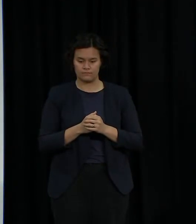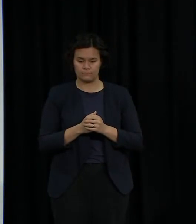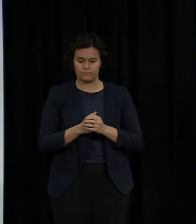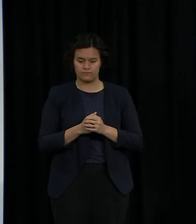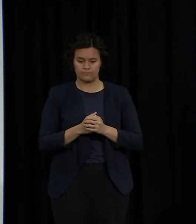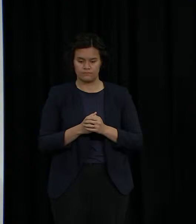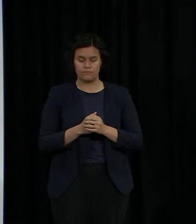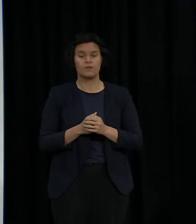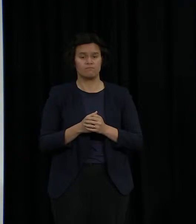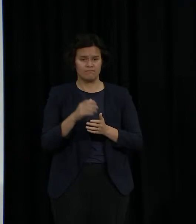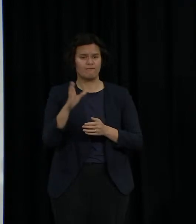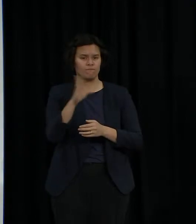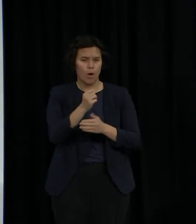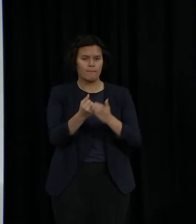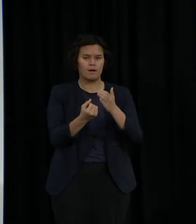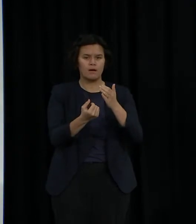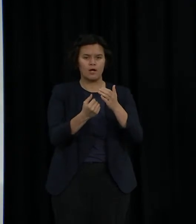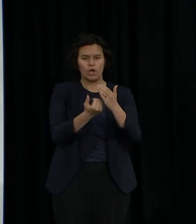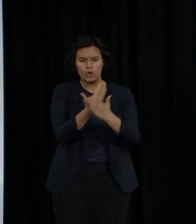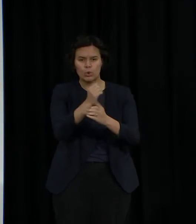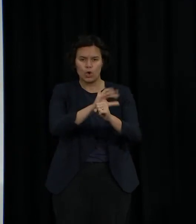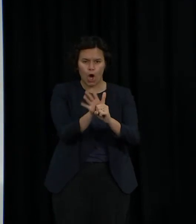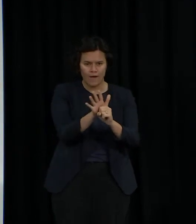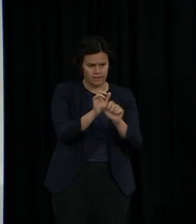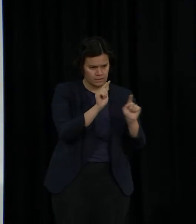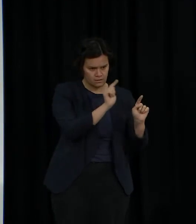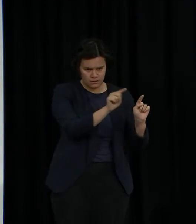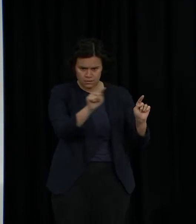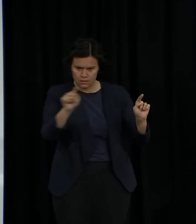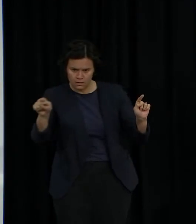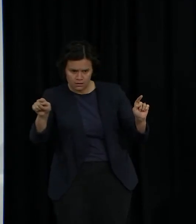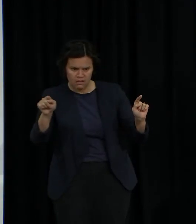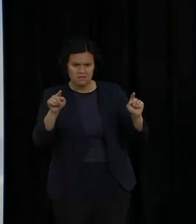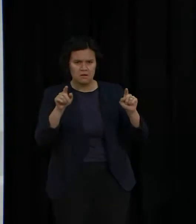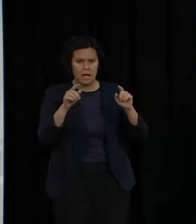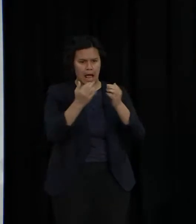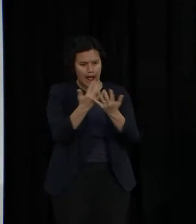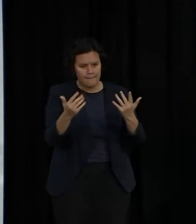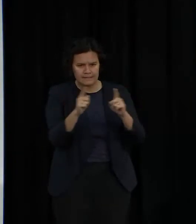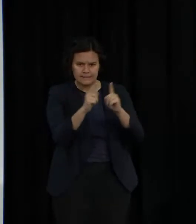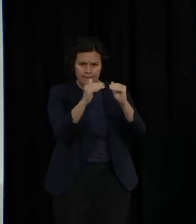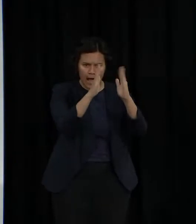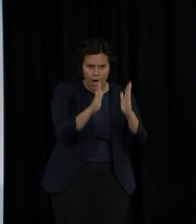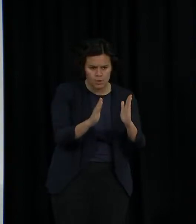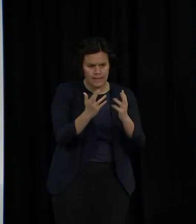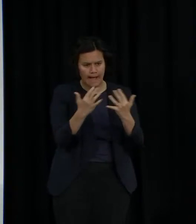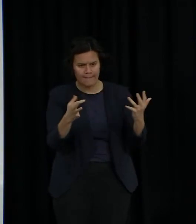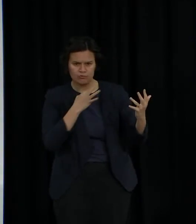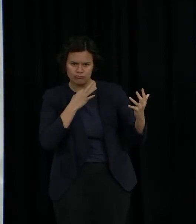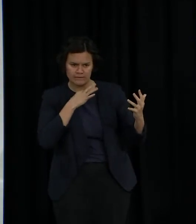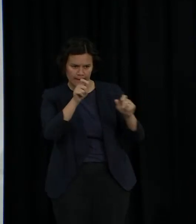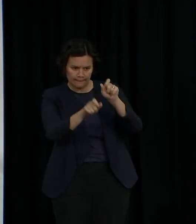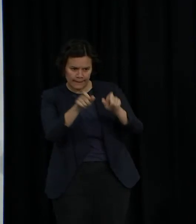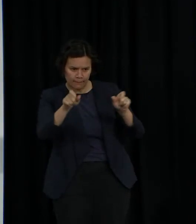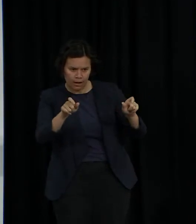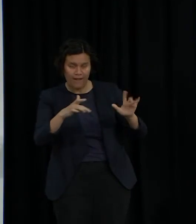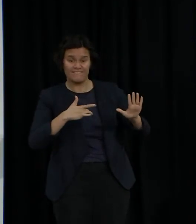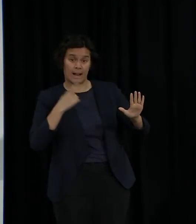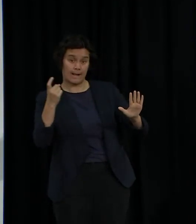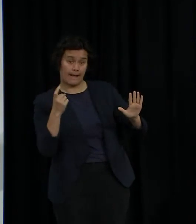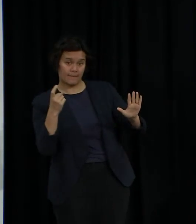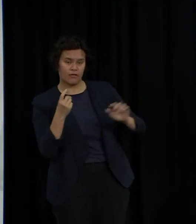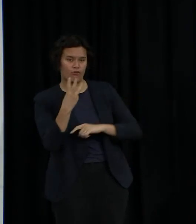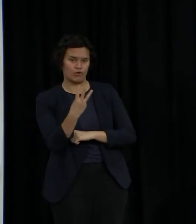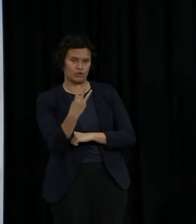an estimated additional 35 cases in coming days among household contacts. So